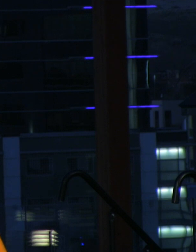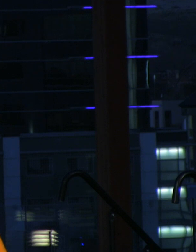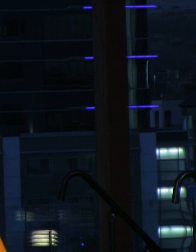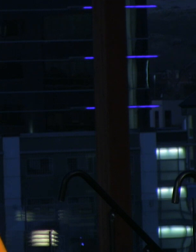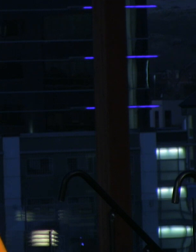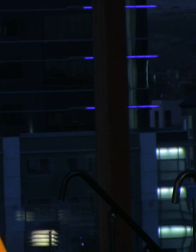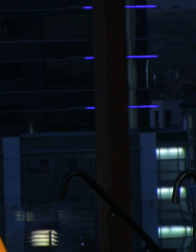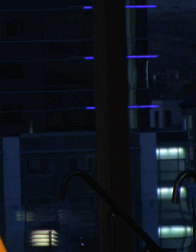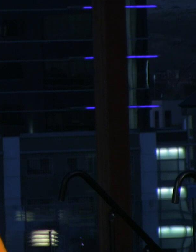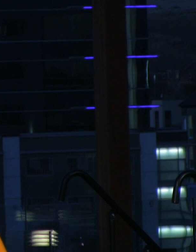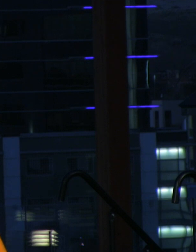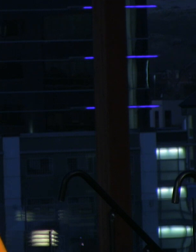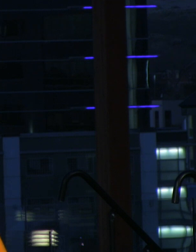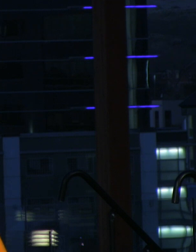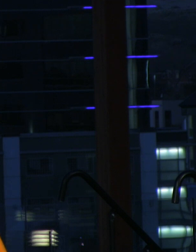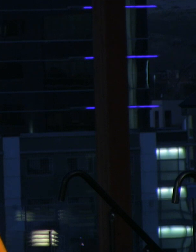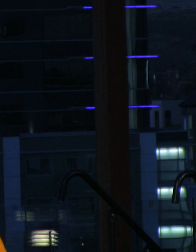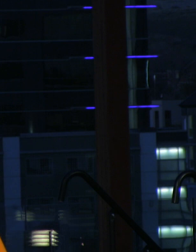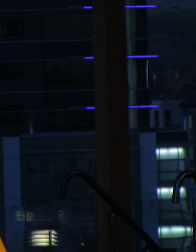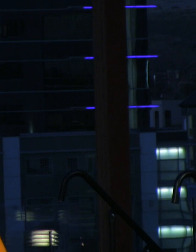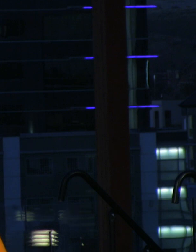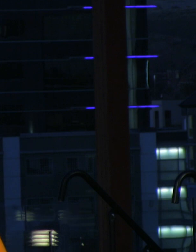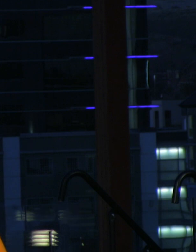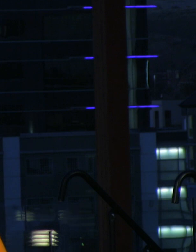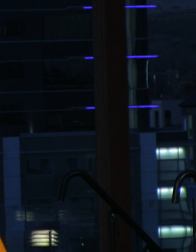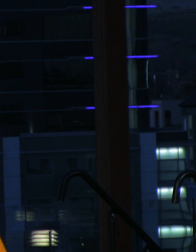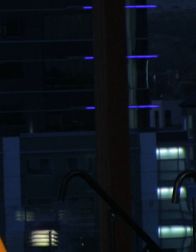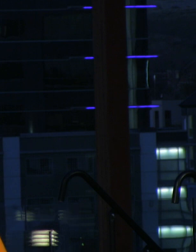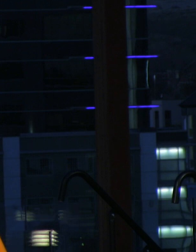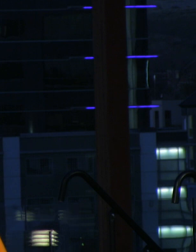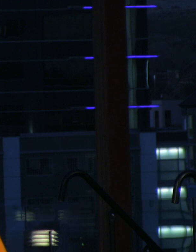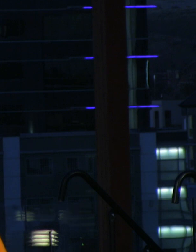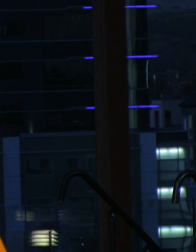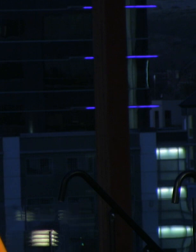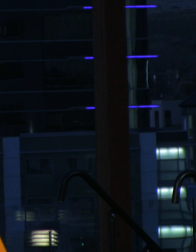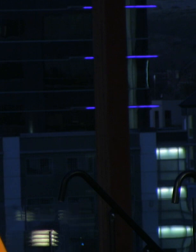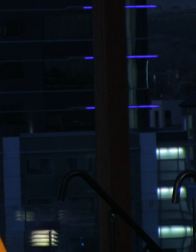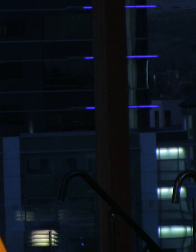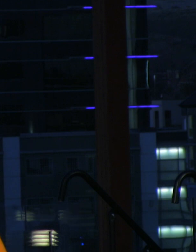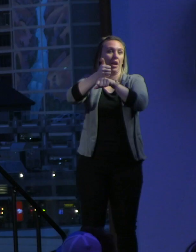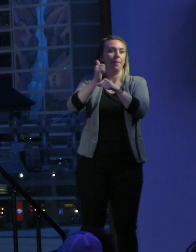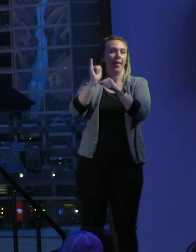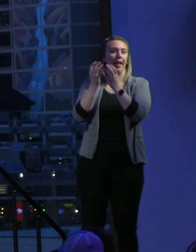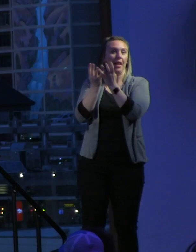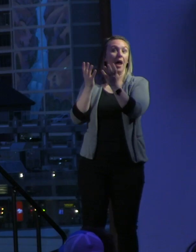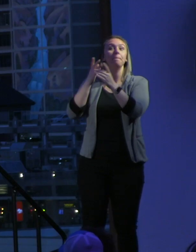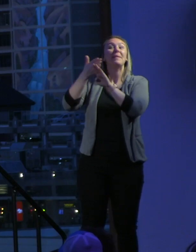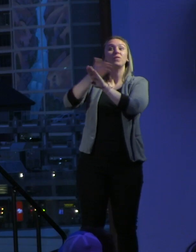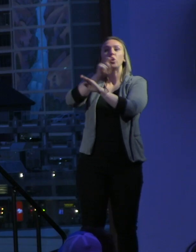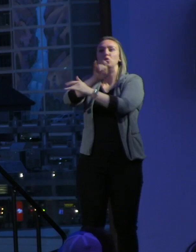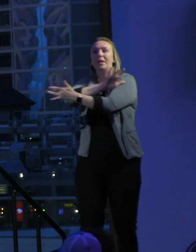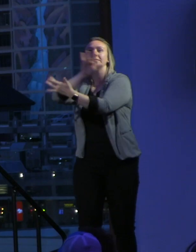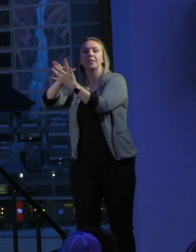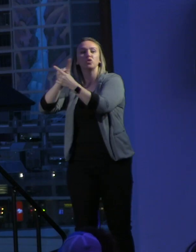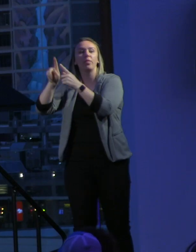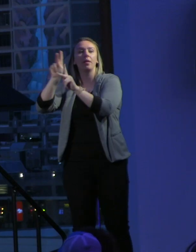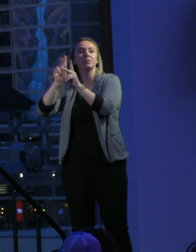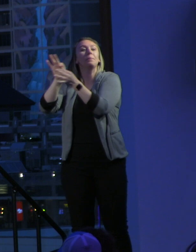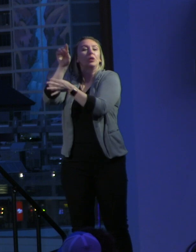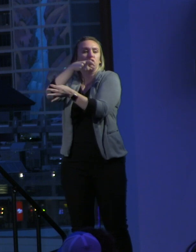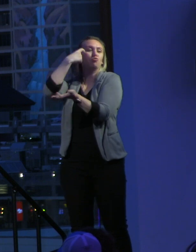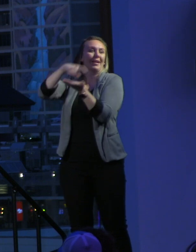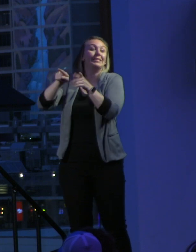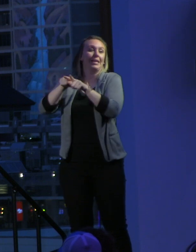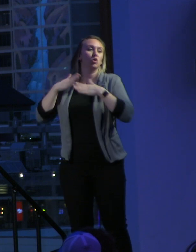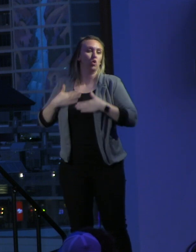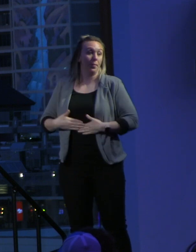first. They actually make a line before human being. You can get to the spirits that you recognize as human beings. The